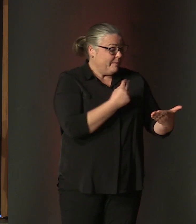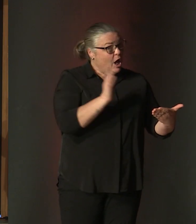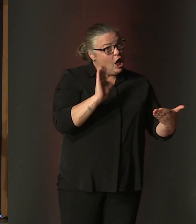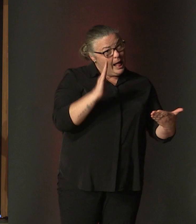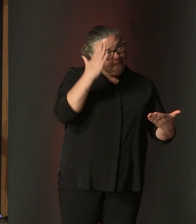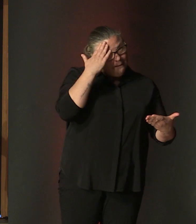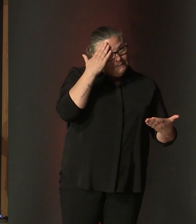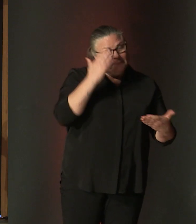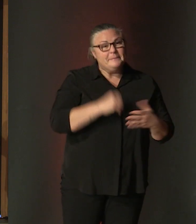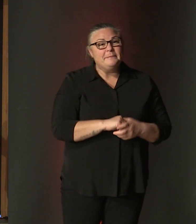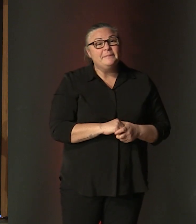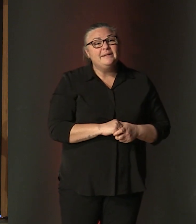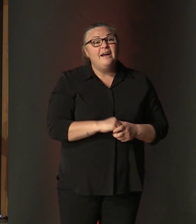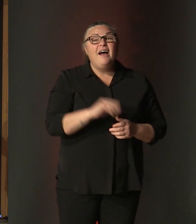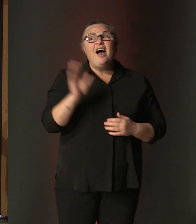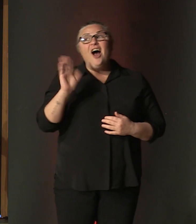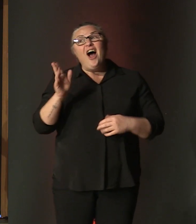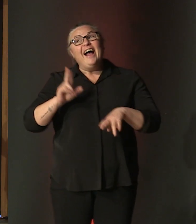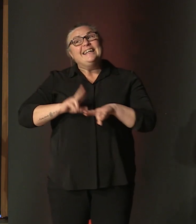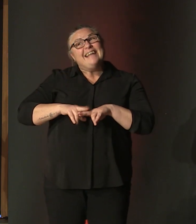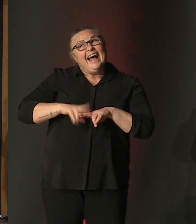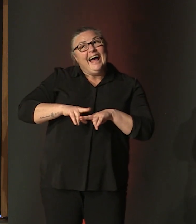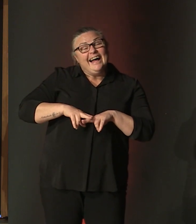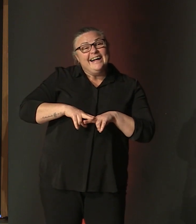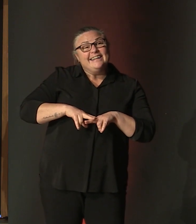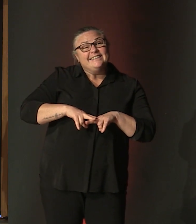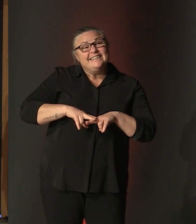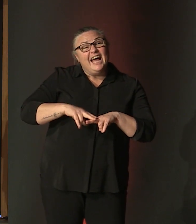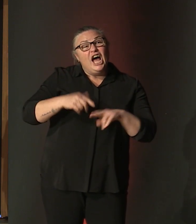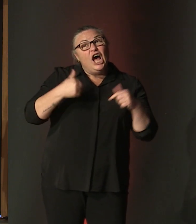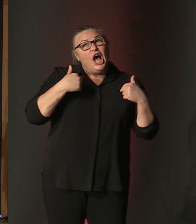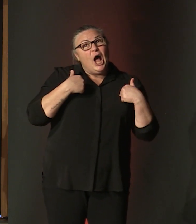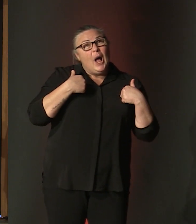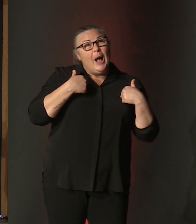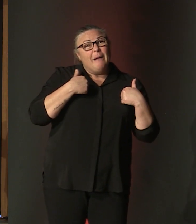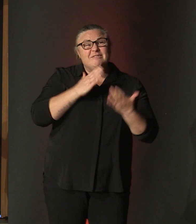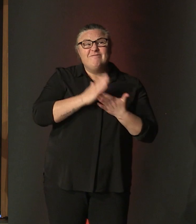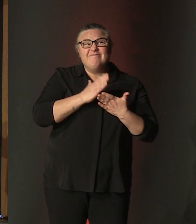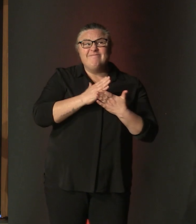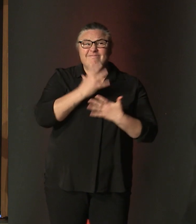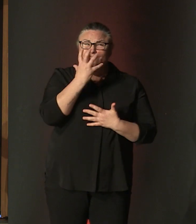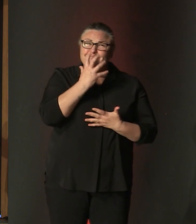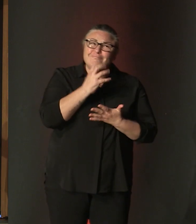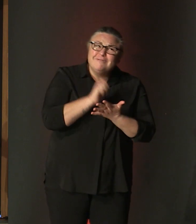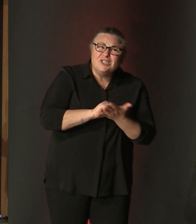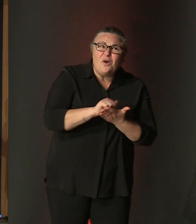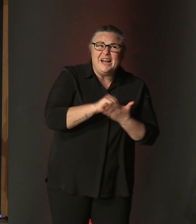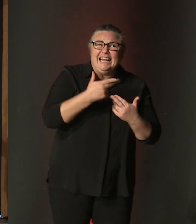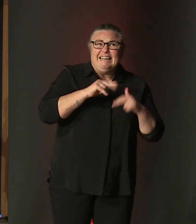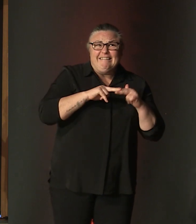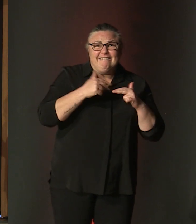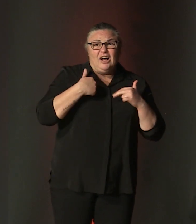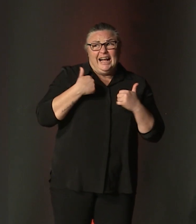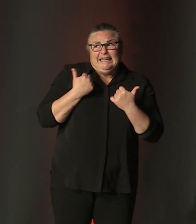Hey Mum, hey Dad, I'm really sorry if I worried